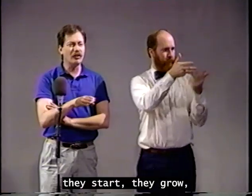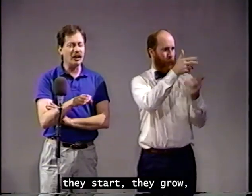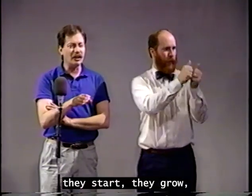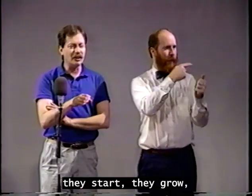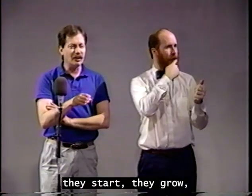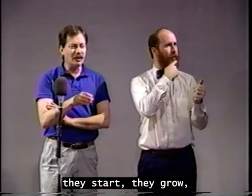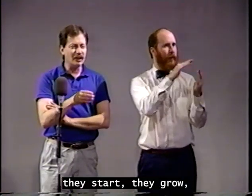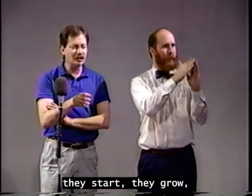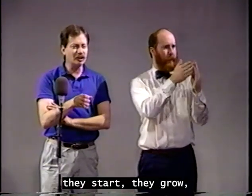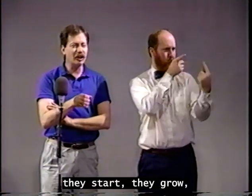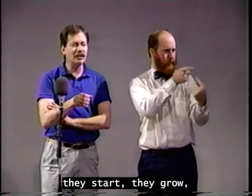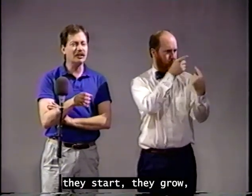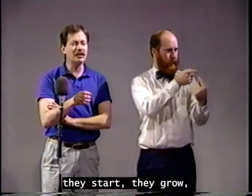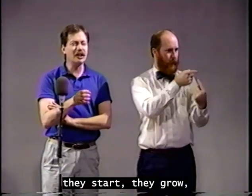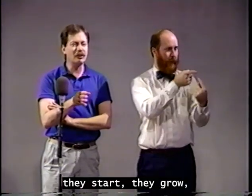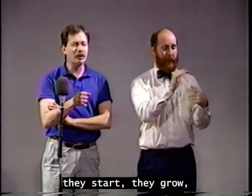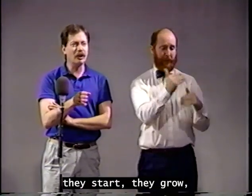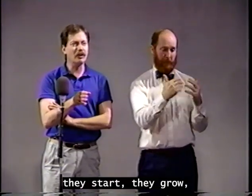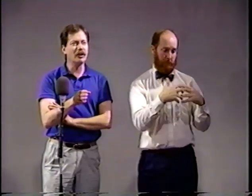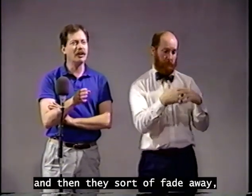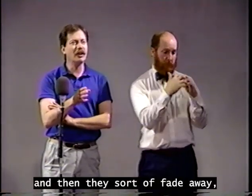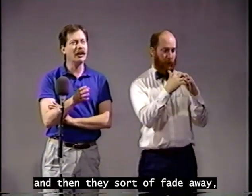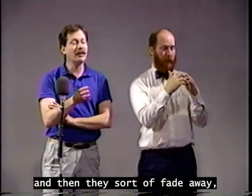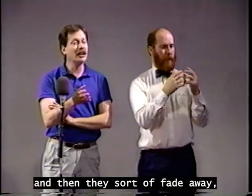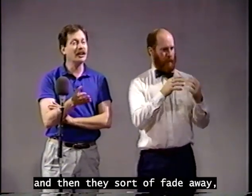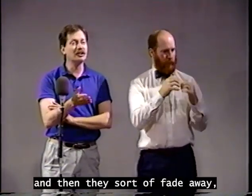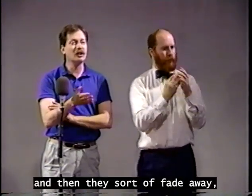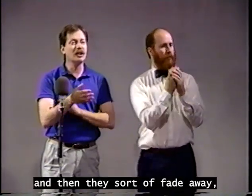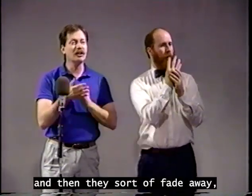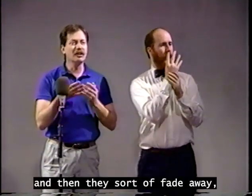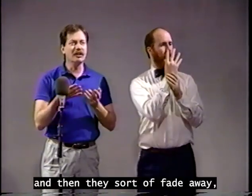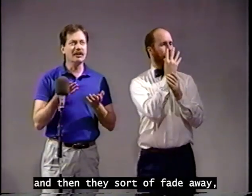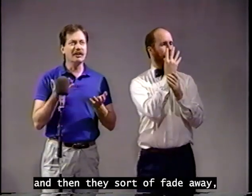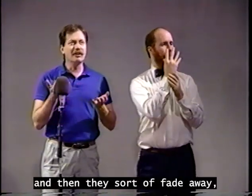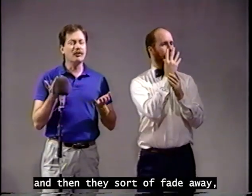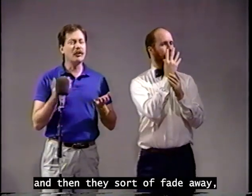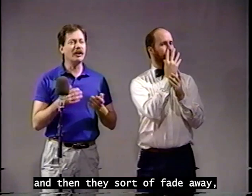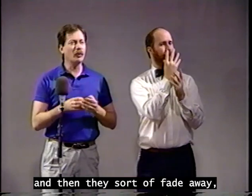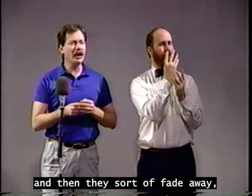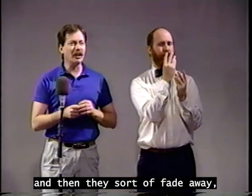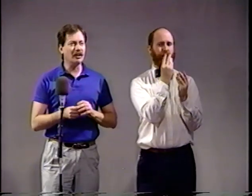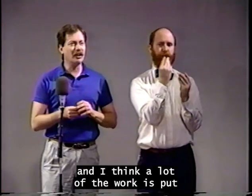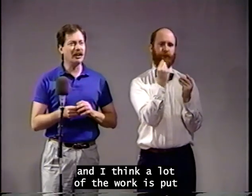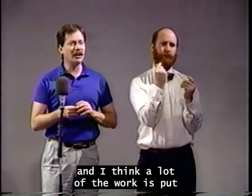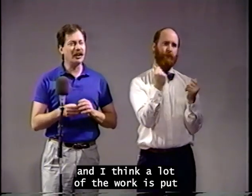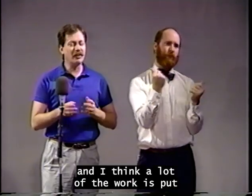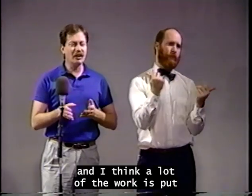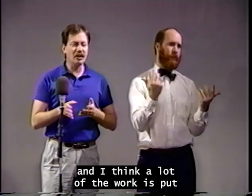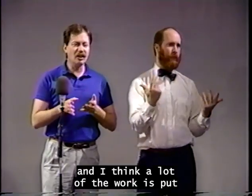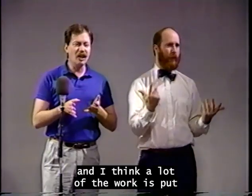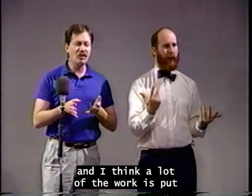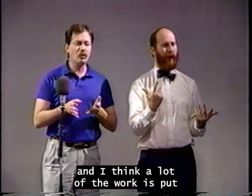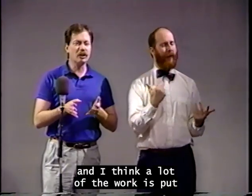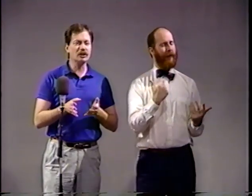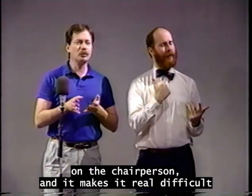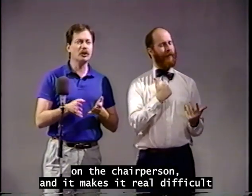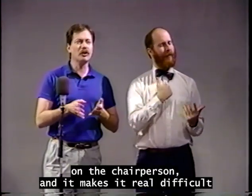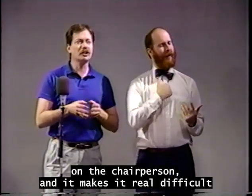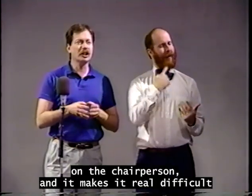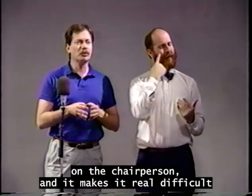they start, they grow, and then they sort of fade away. And I think a lot of the work is put on the